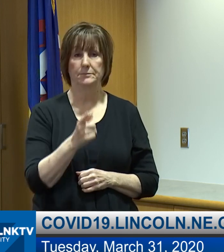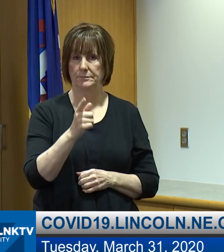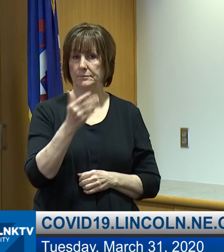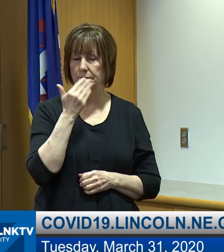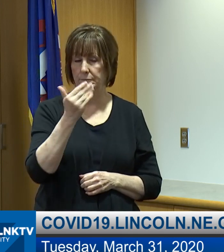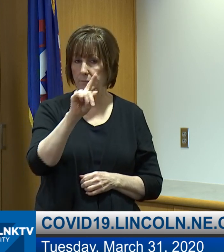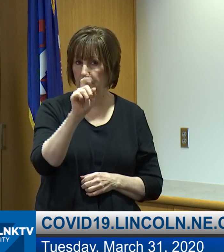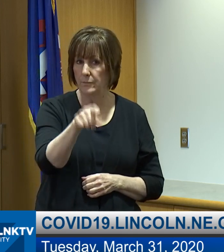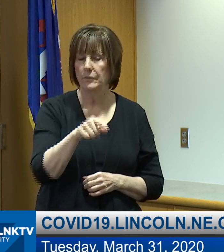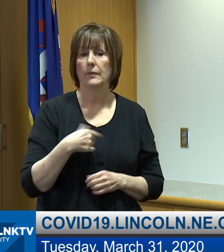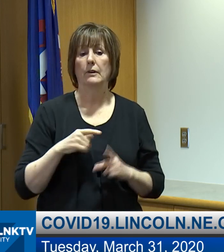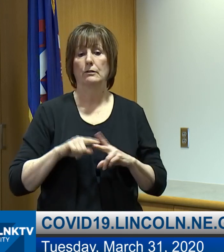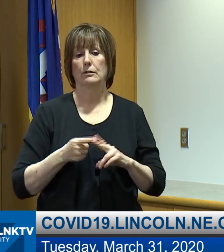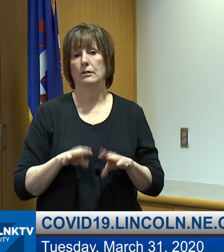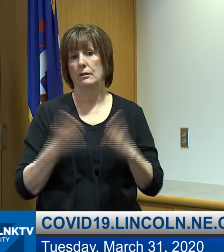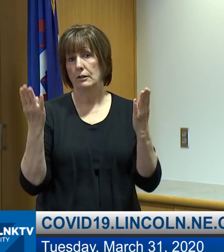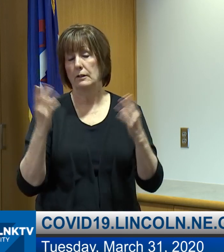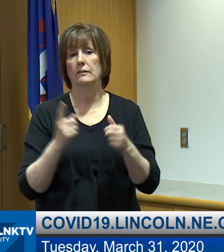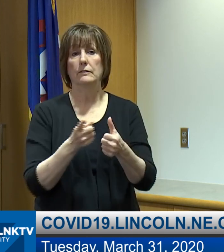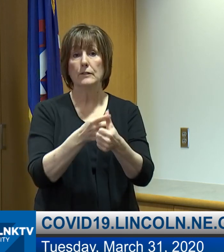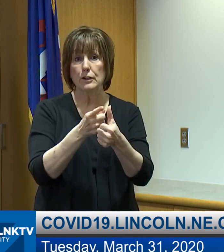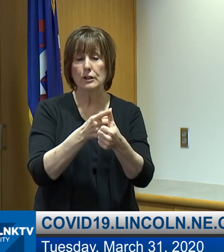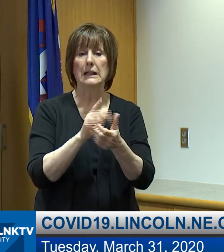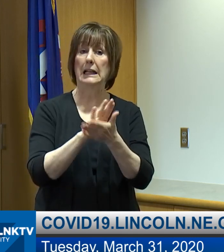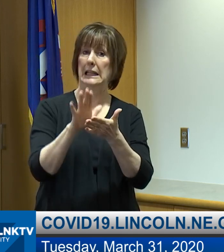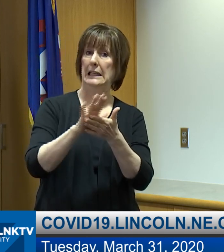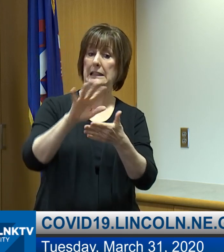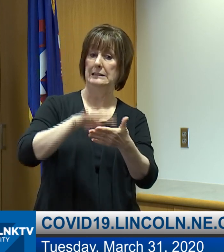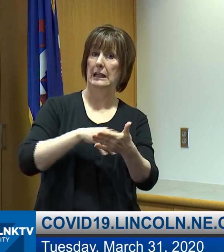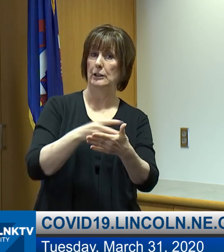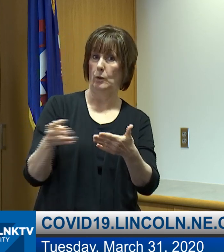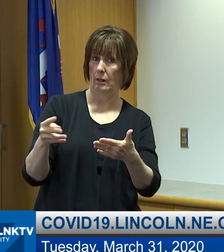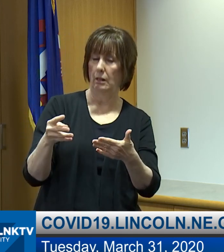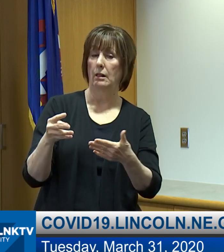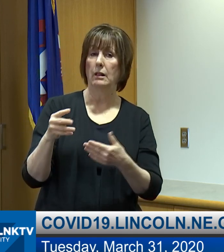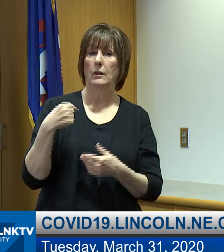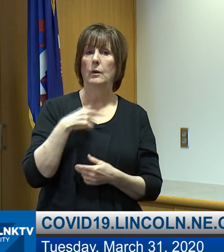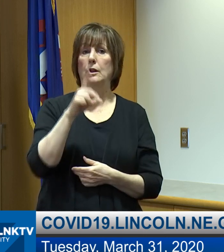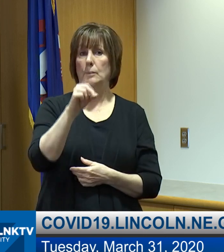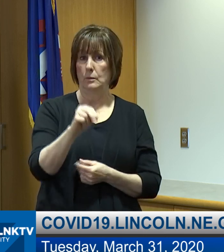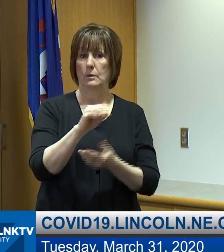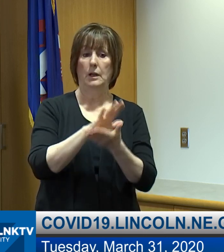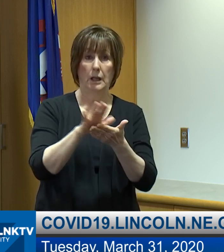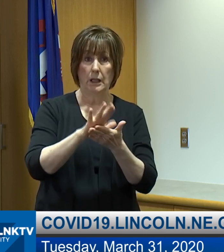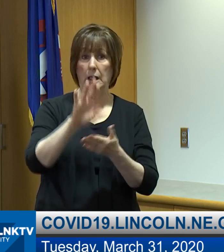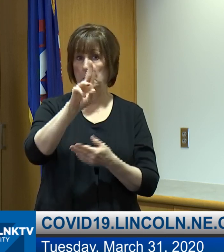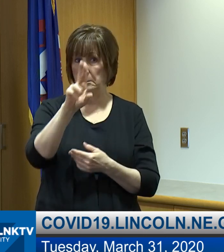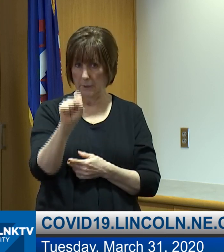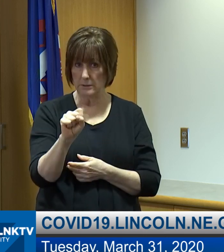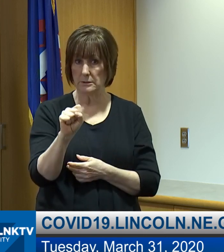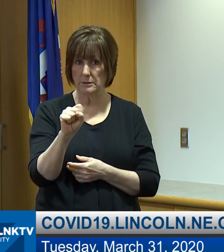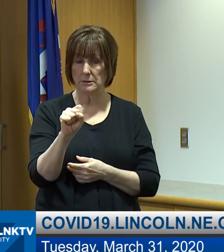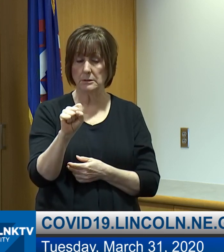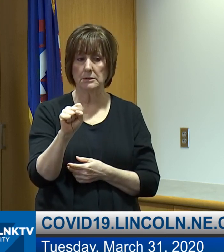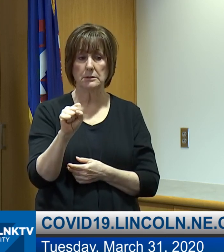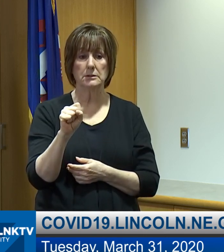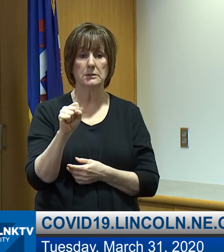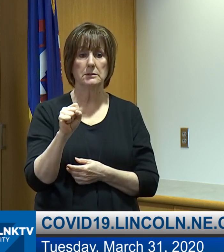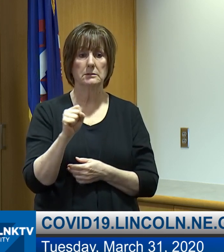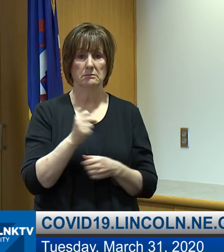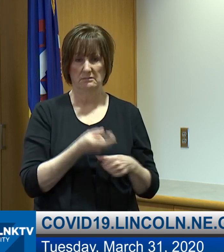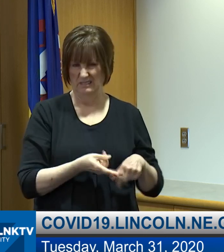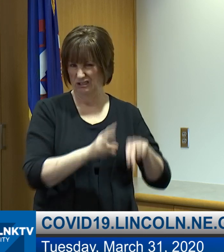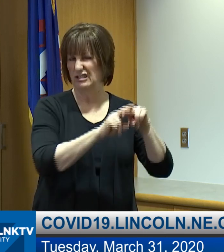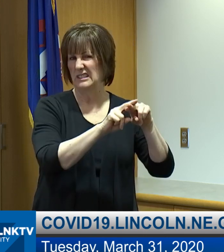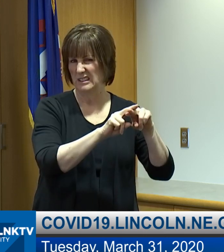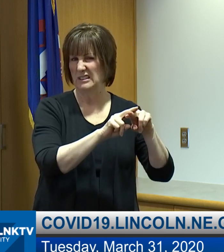great question, and I'm going to start first. The cleaning schedule, we do clean the buses. We have increased